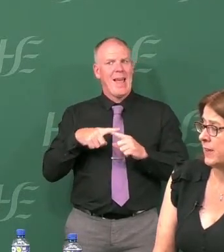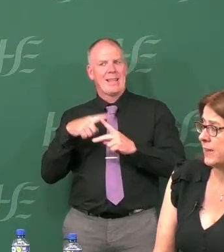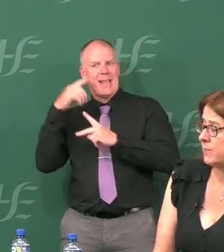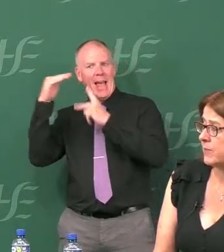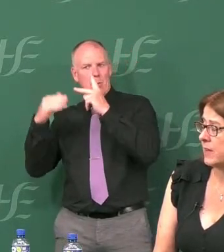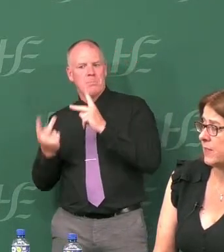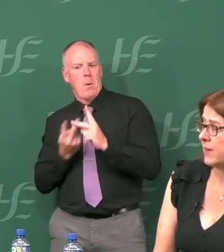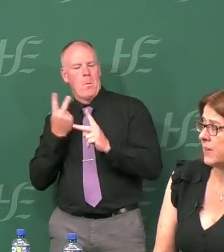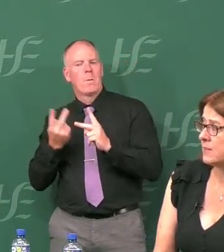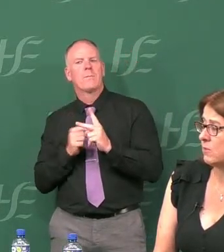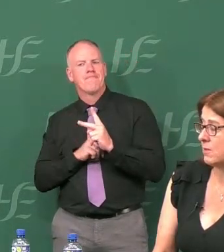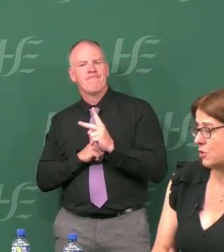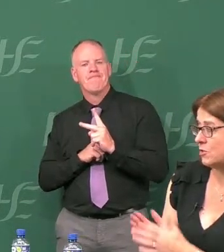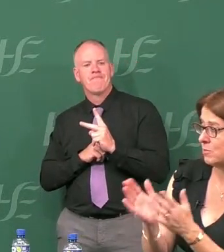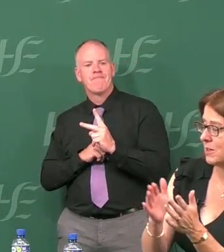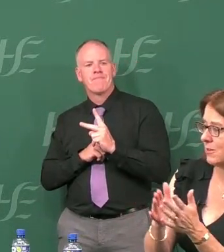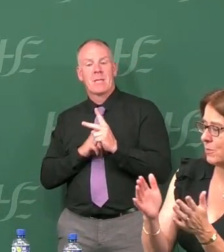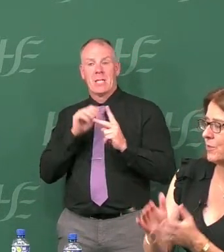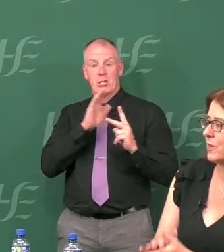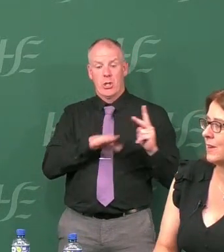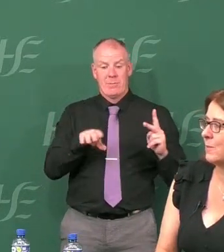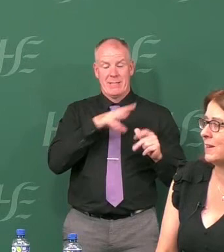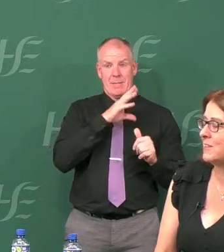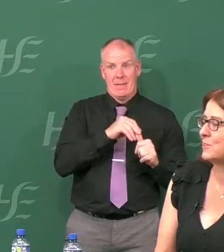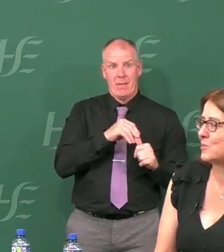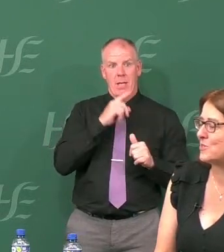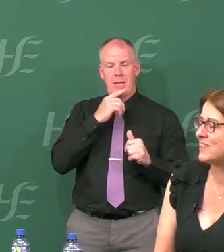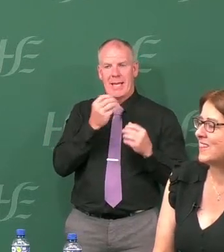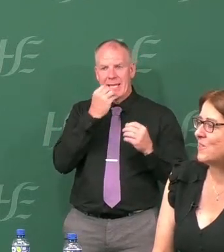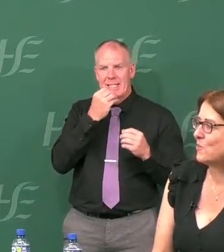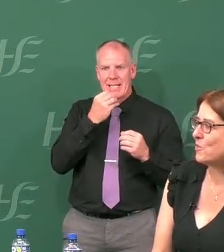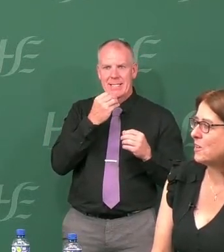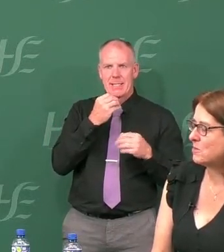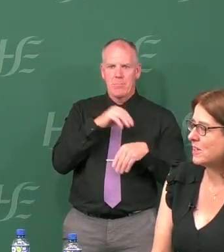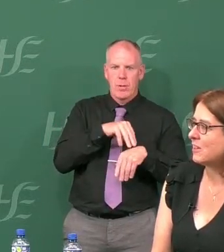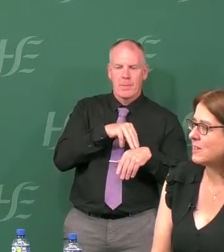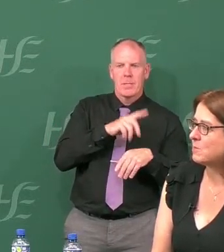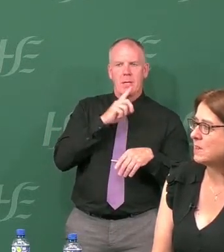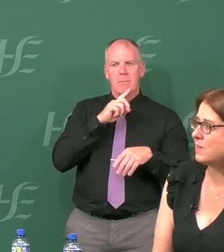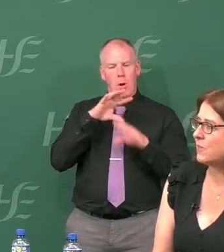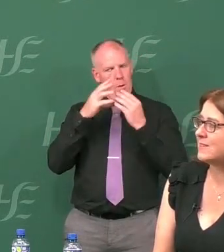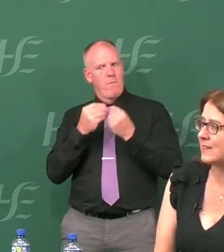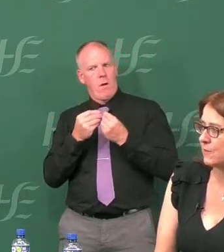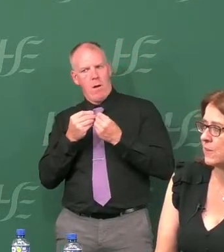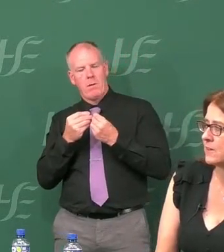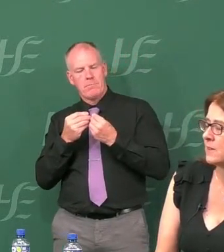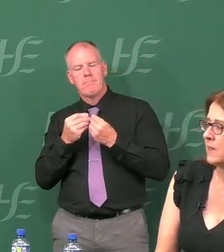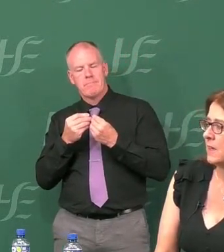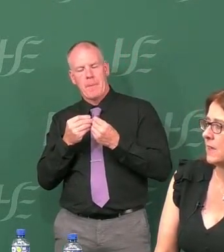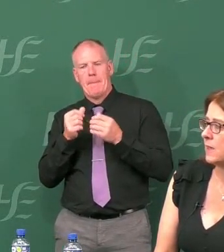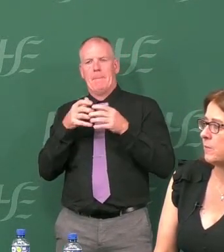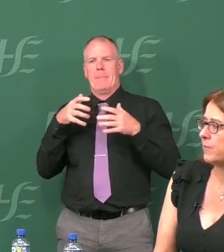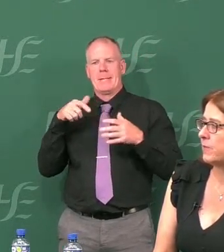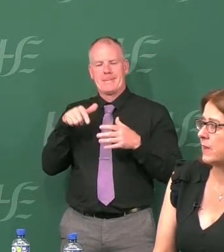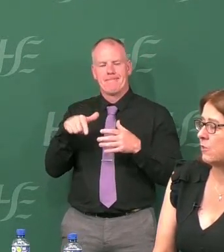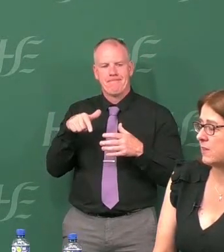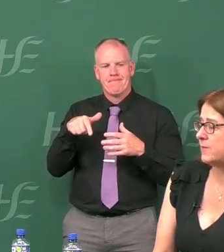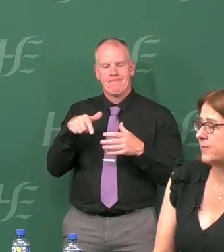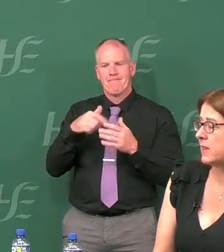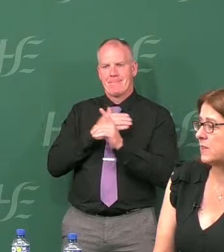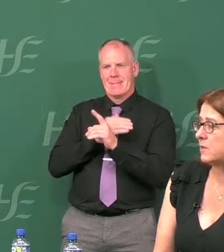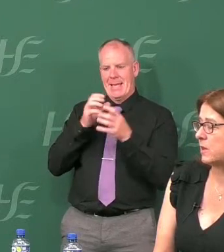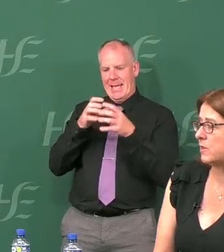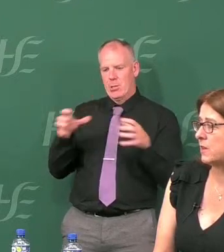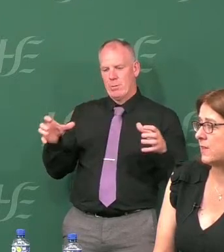particular. And that has, well, children in particular, but eating disorders overall in particular has been a very significant